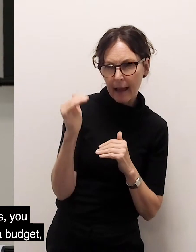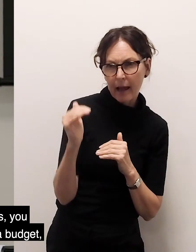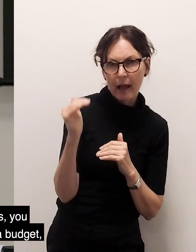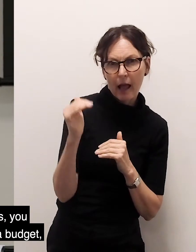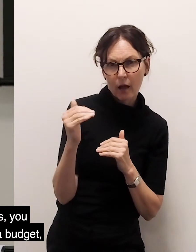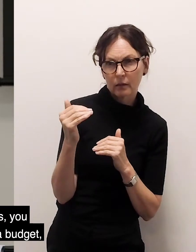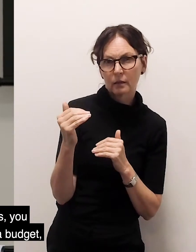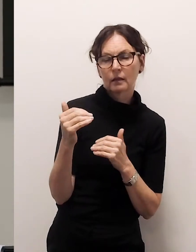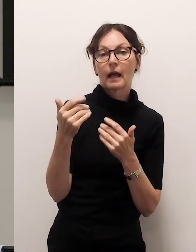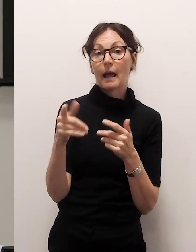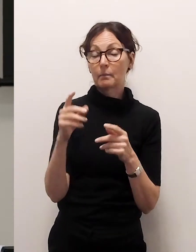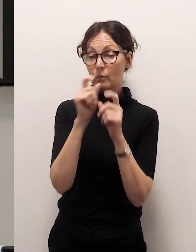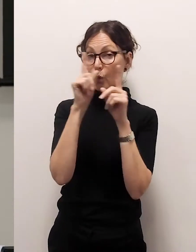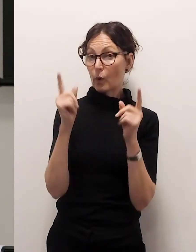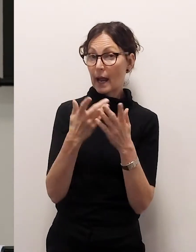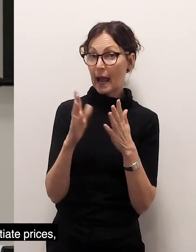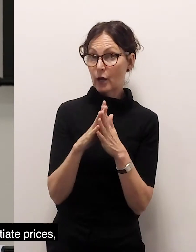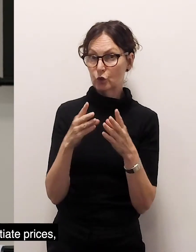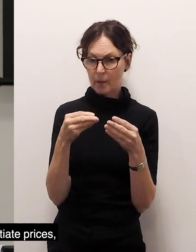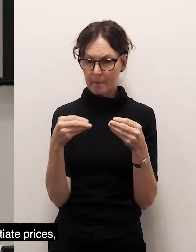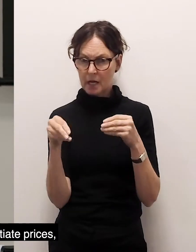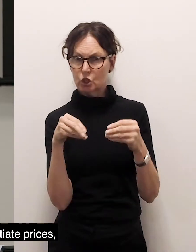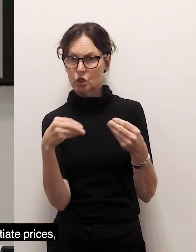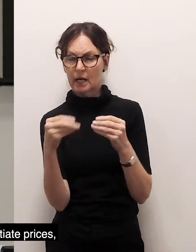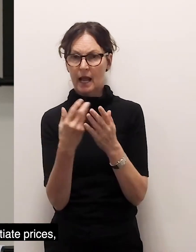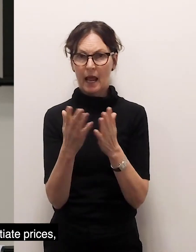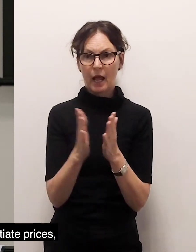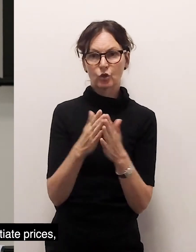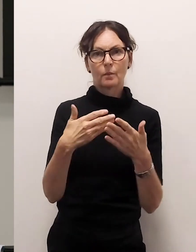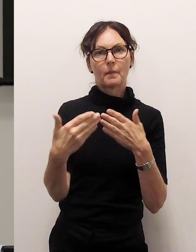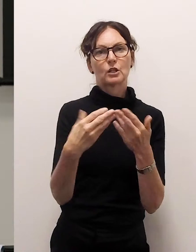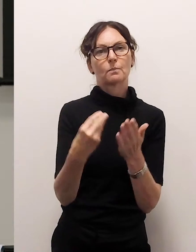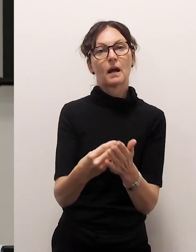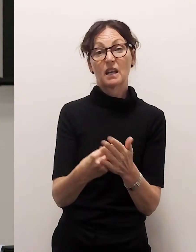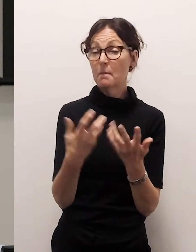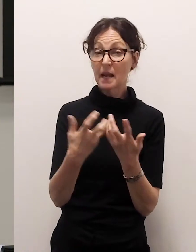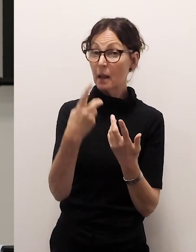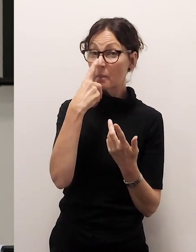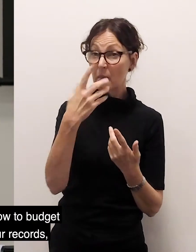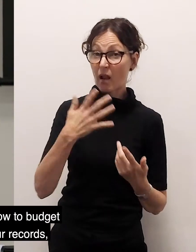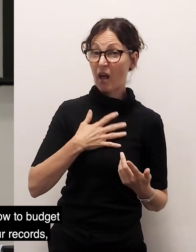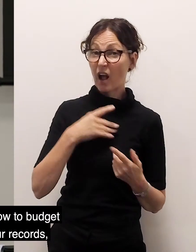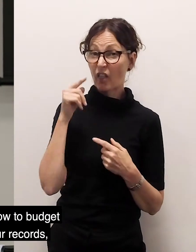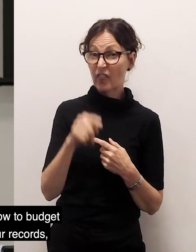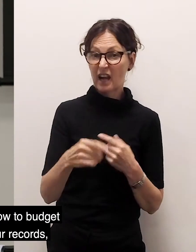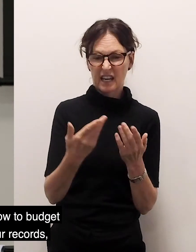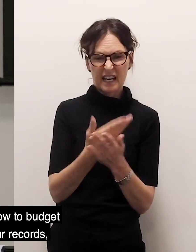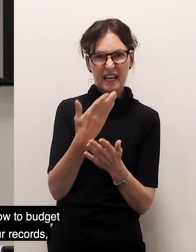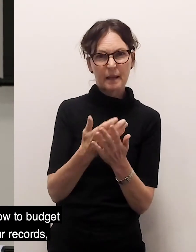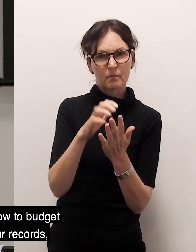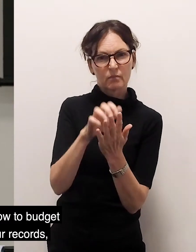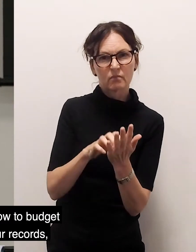You have to be able to budget, maybe even negotiate prices, and be aware